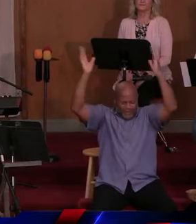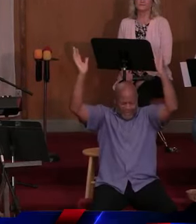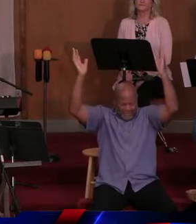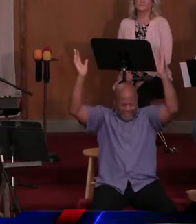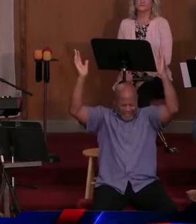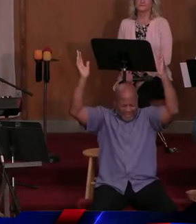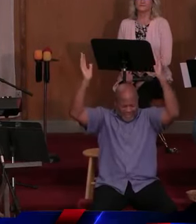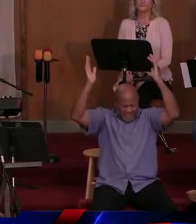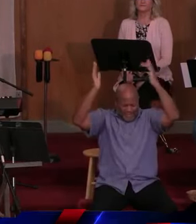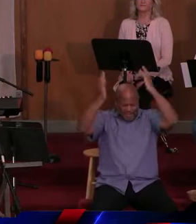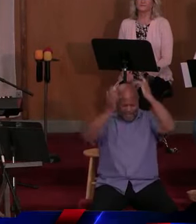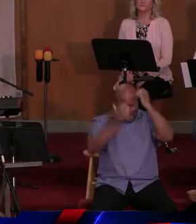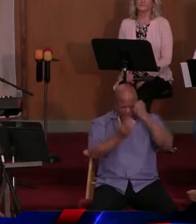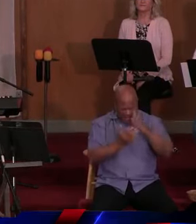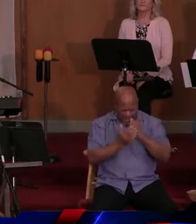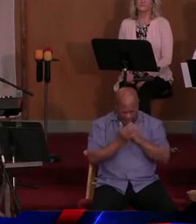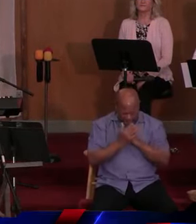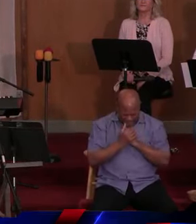Amen.